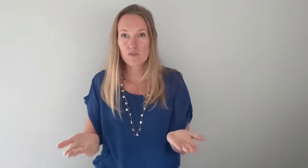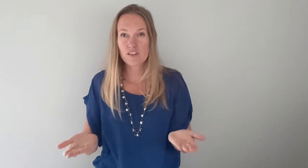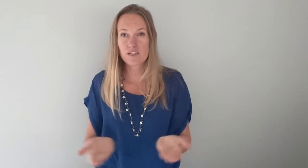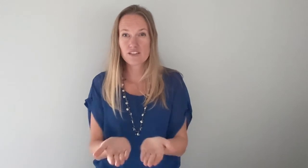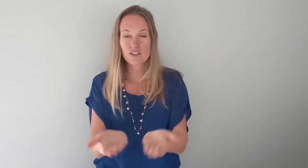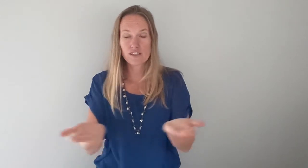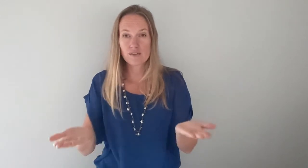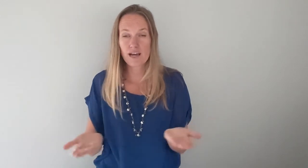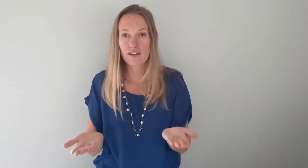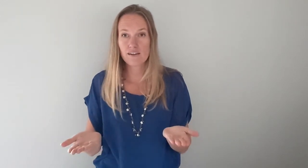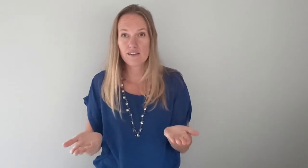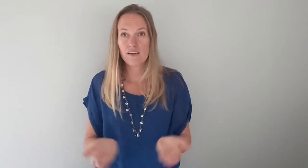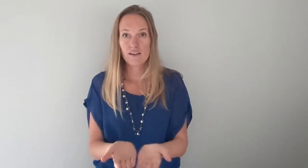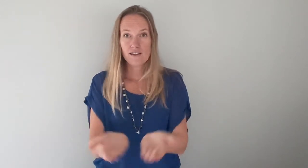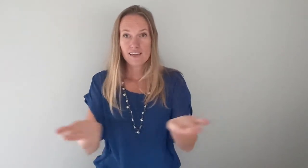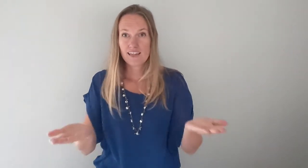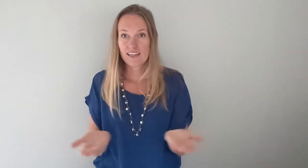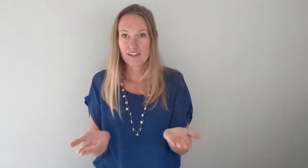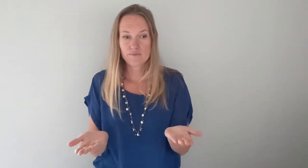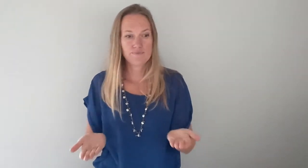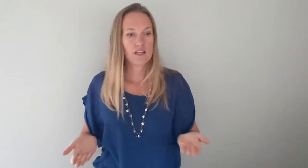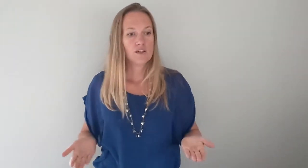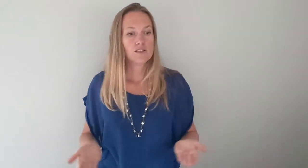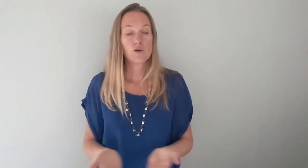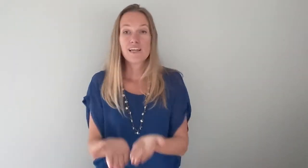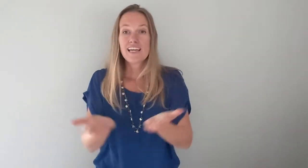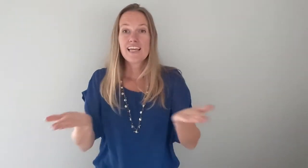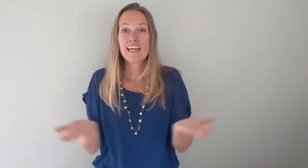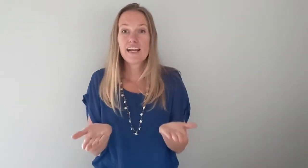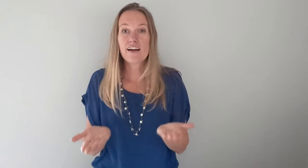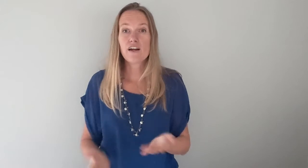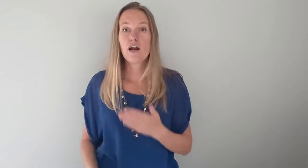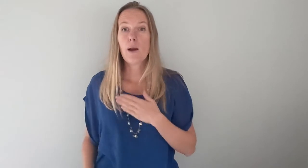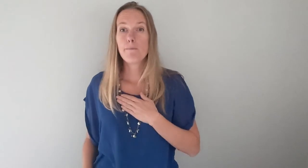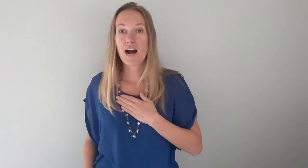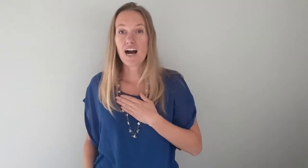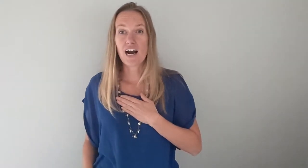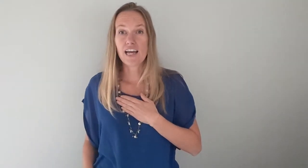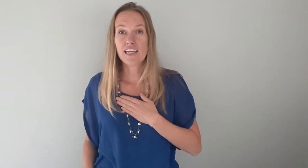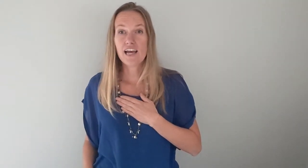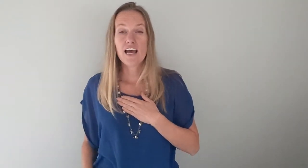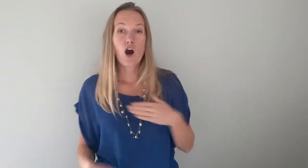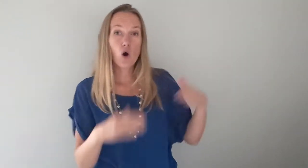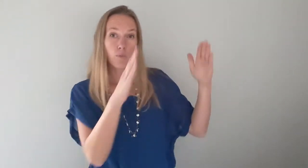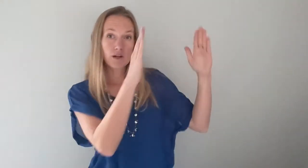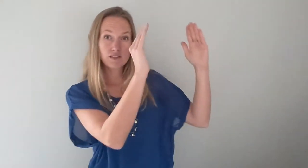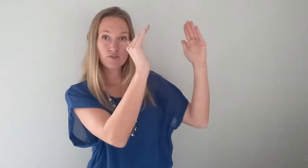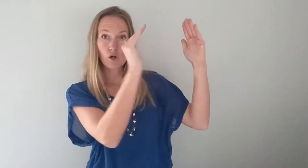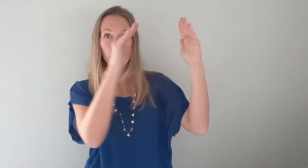them in a circular pattern here. So here, my hope. So for hope,